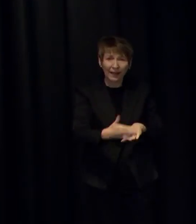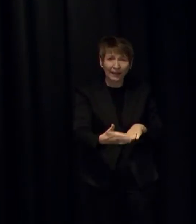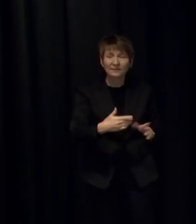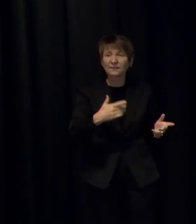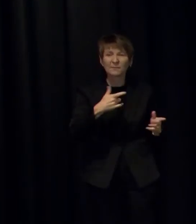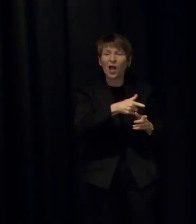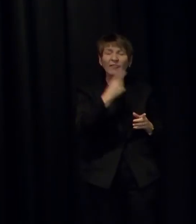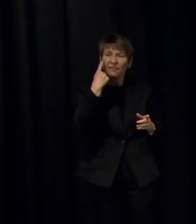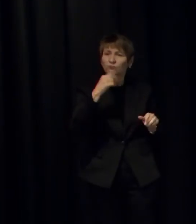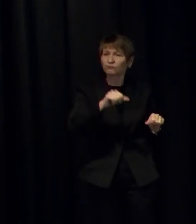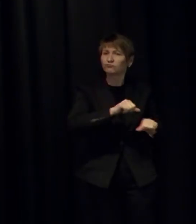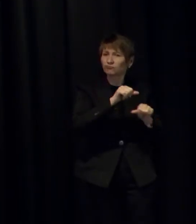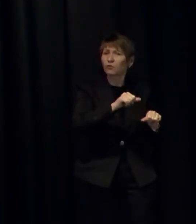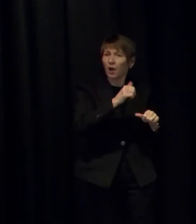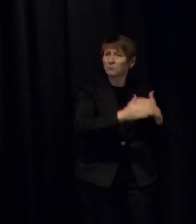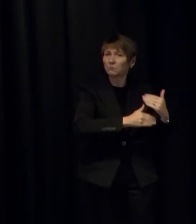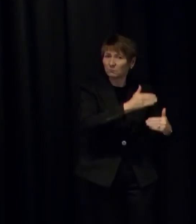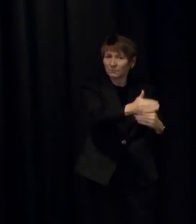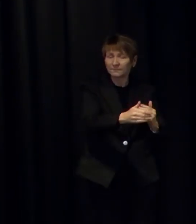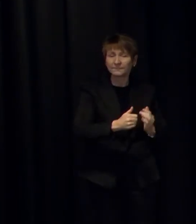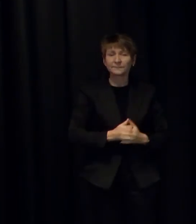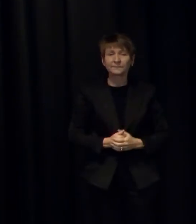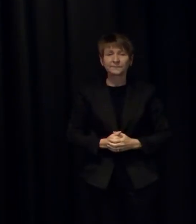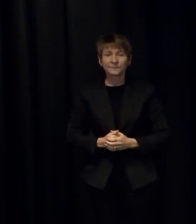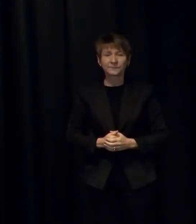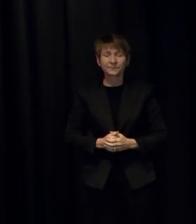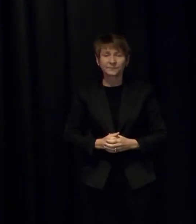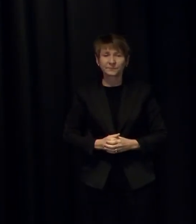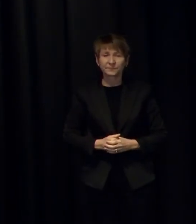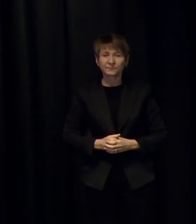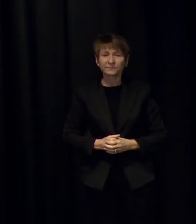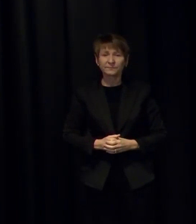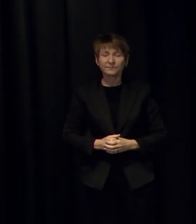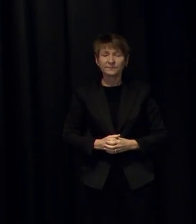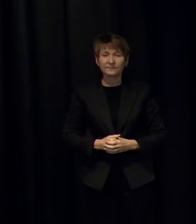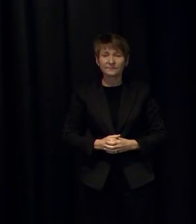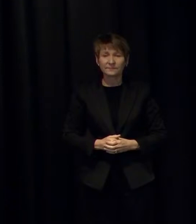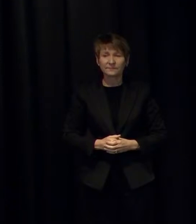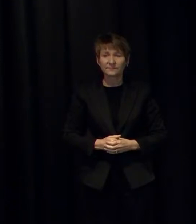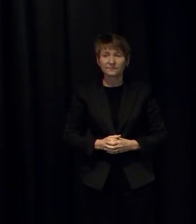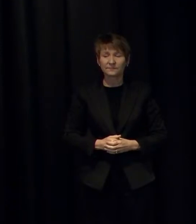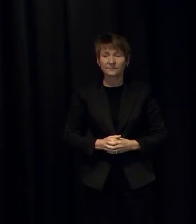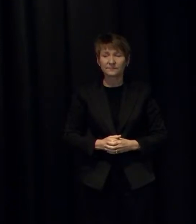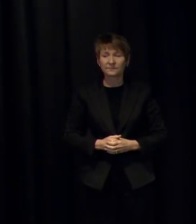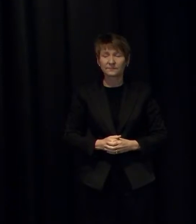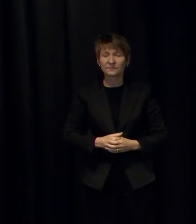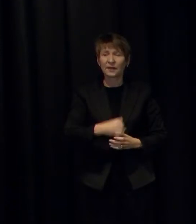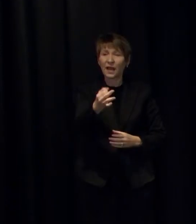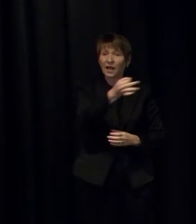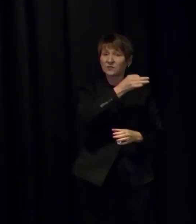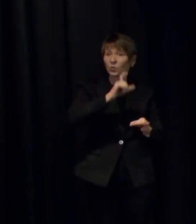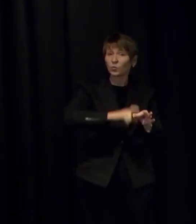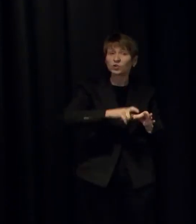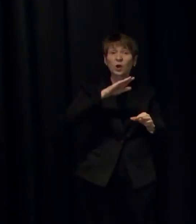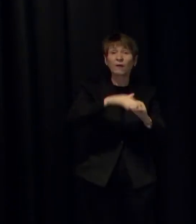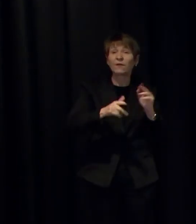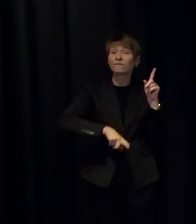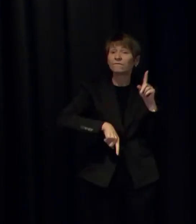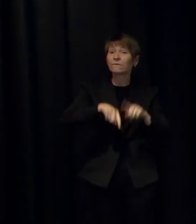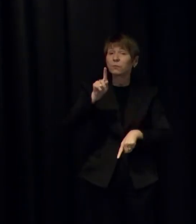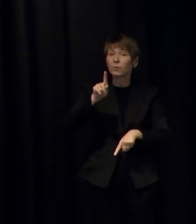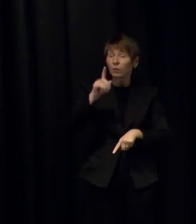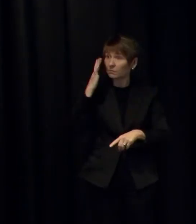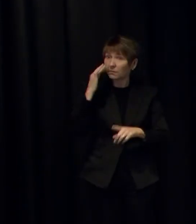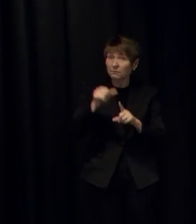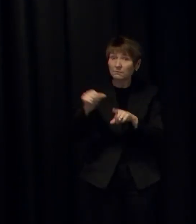G for the Richmond-Carlton match 100,000? When do you expect all restrictions will go? I can't be certain. Is there a particular threshold that you want to see? I